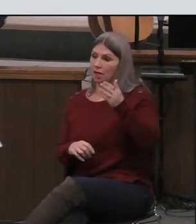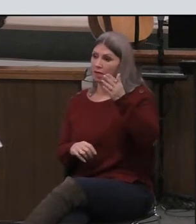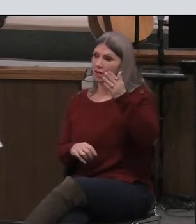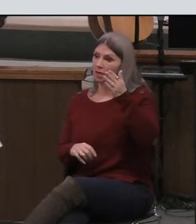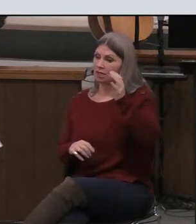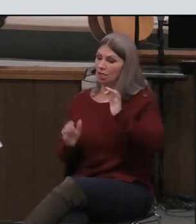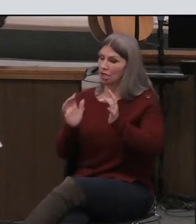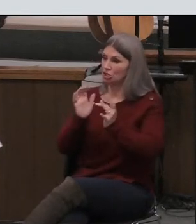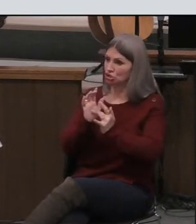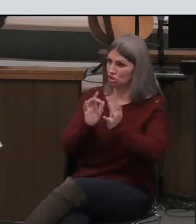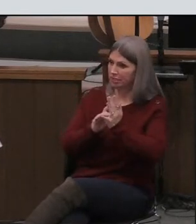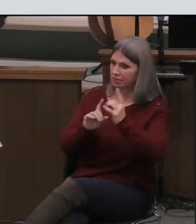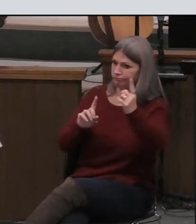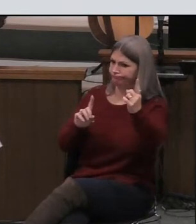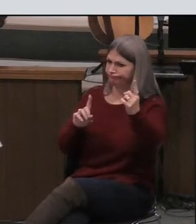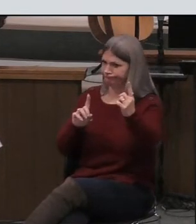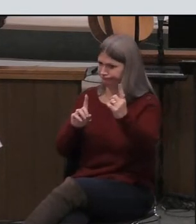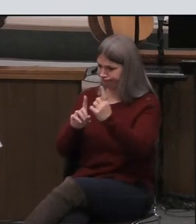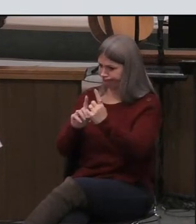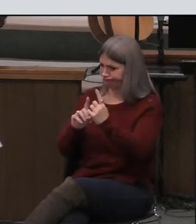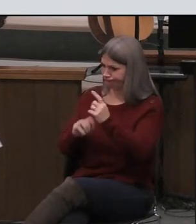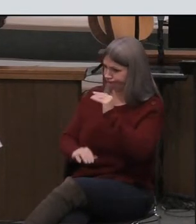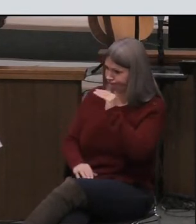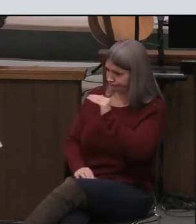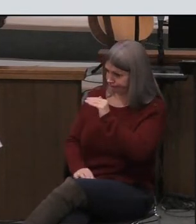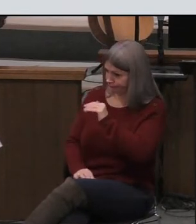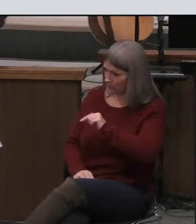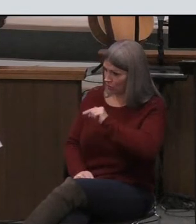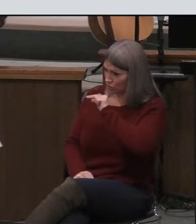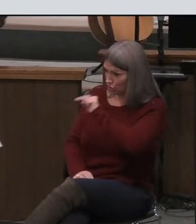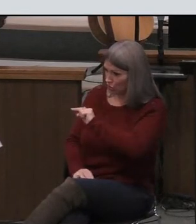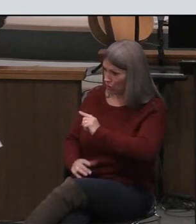Jesus goes to Ananias and says,